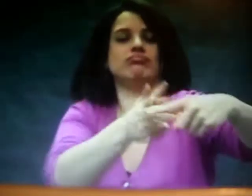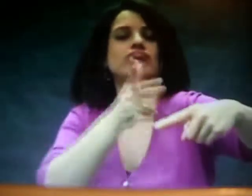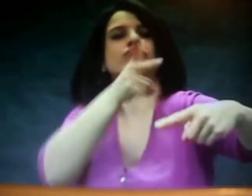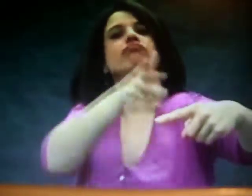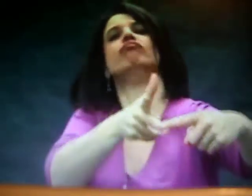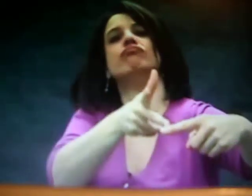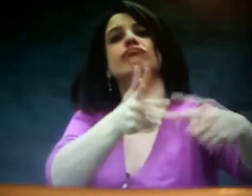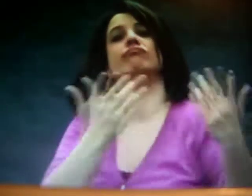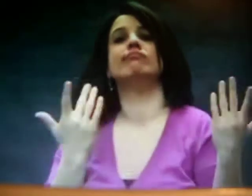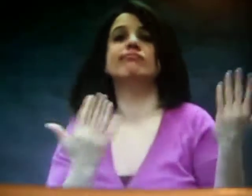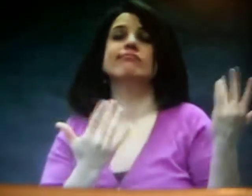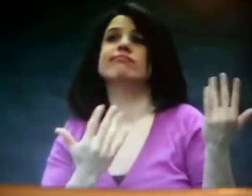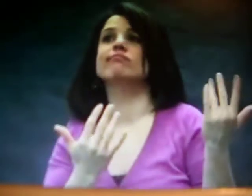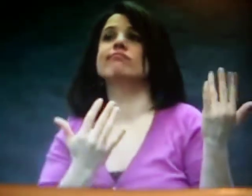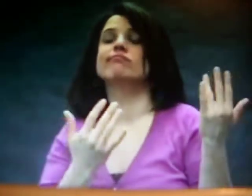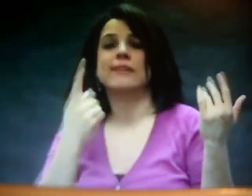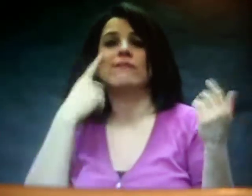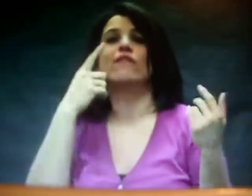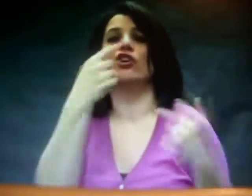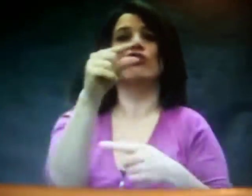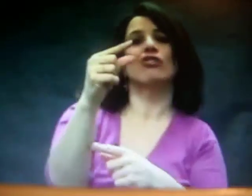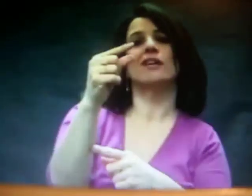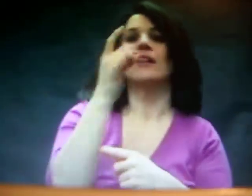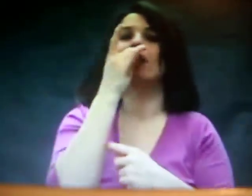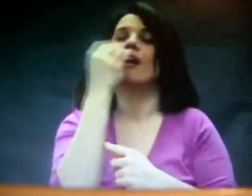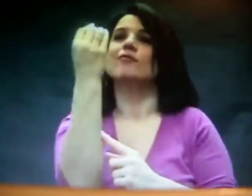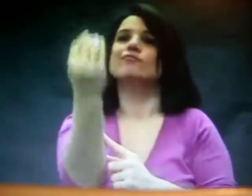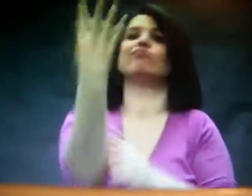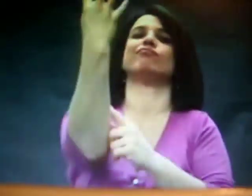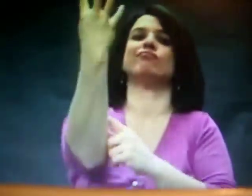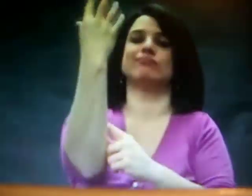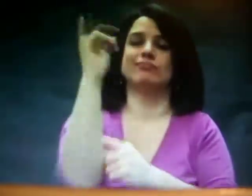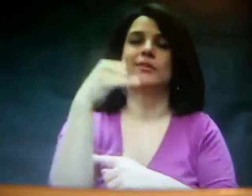light. And I was just sitting there waiting for a green light.